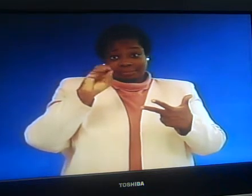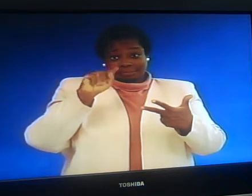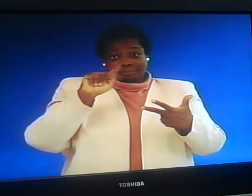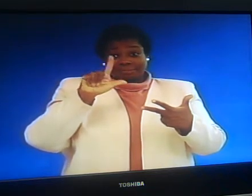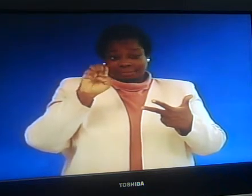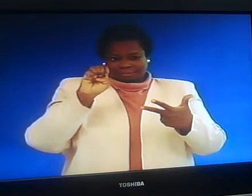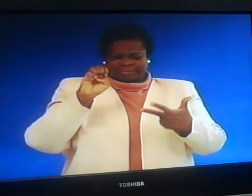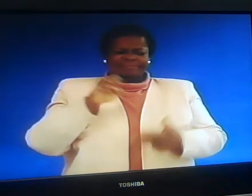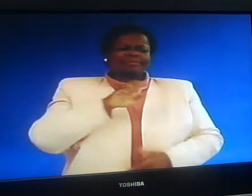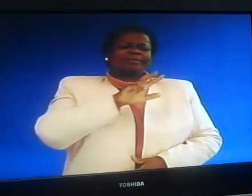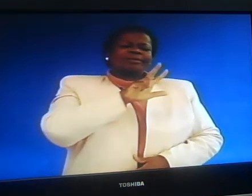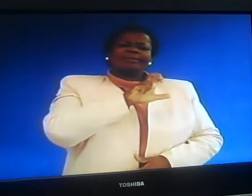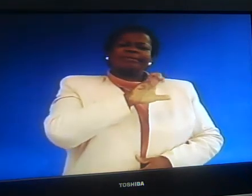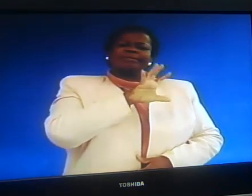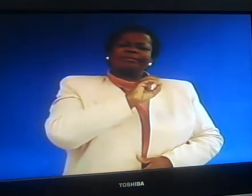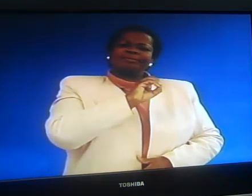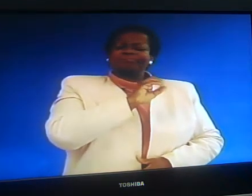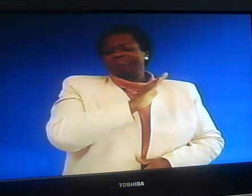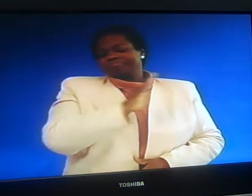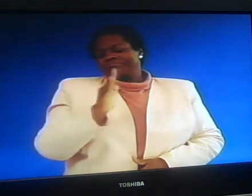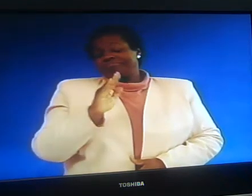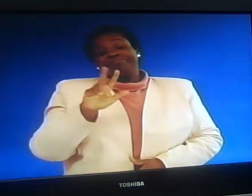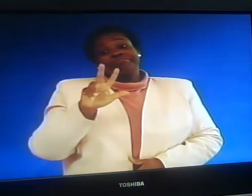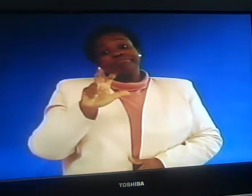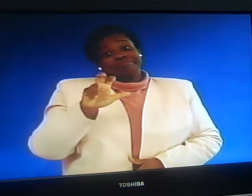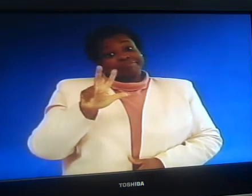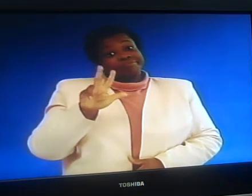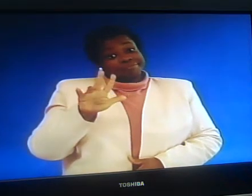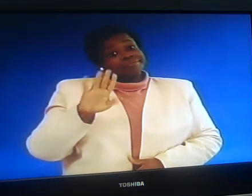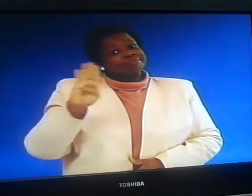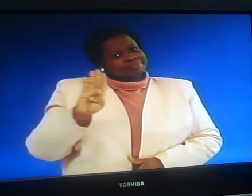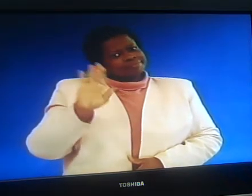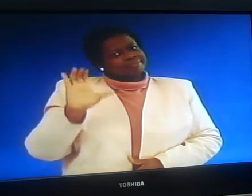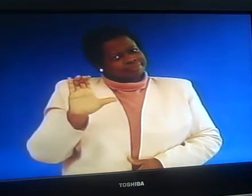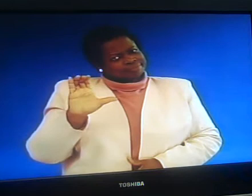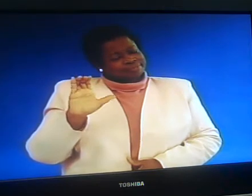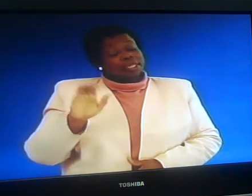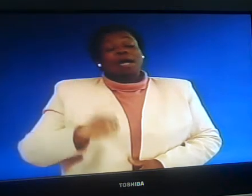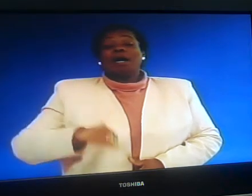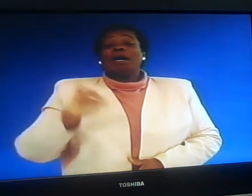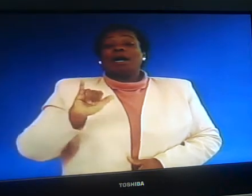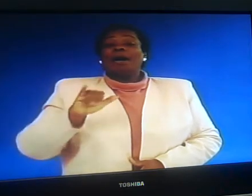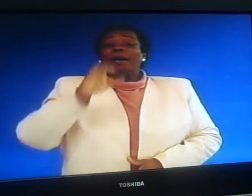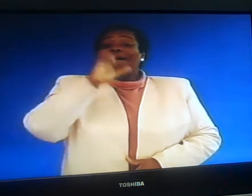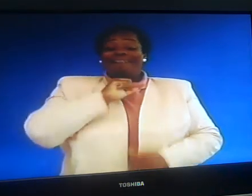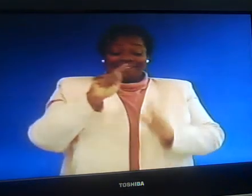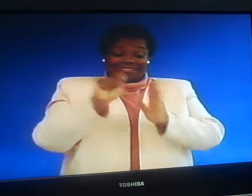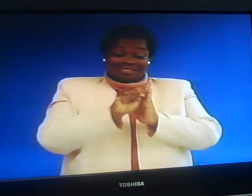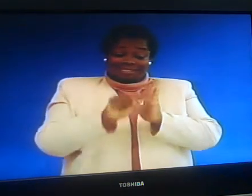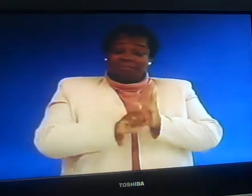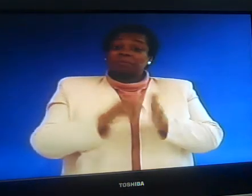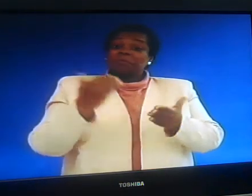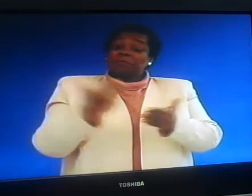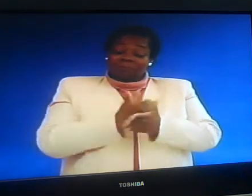Plato. Just a few different from like 933 to 722